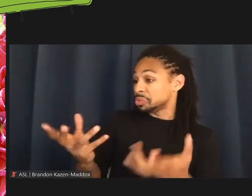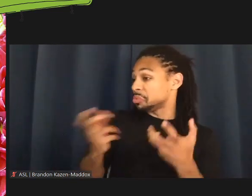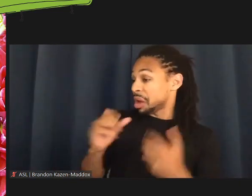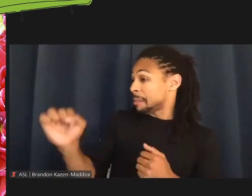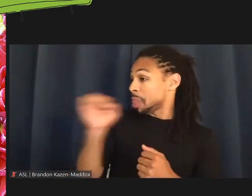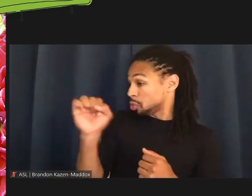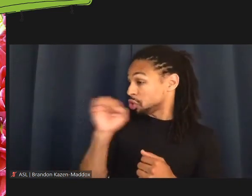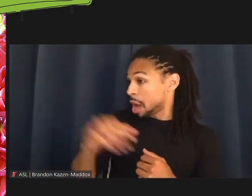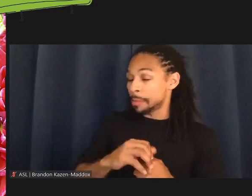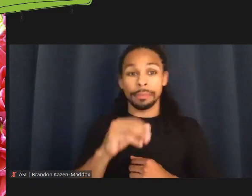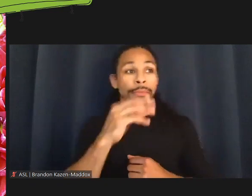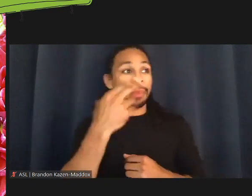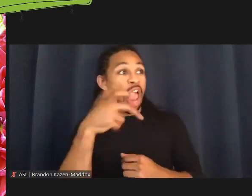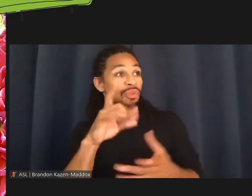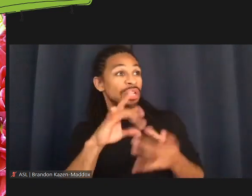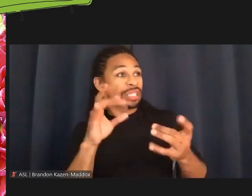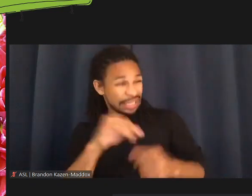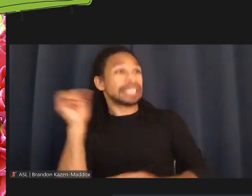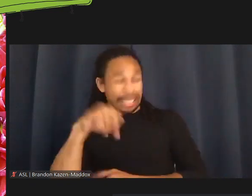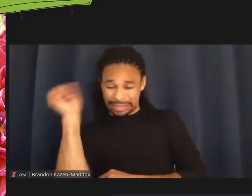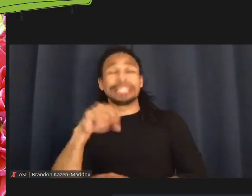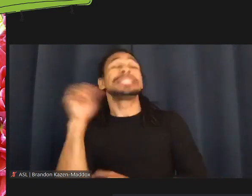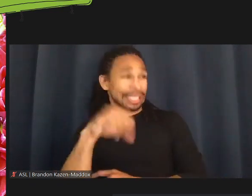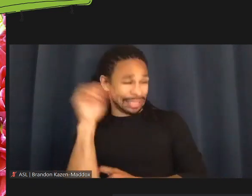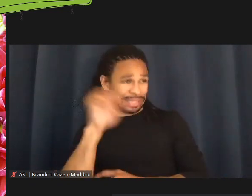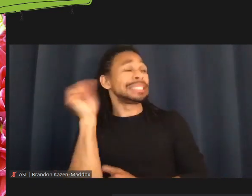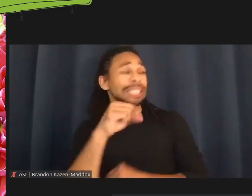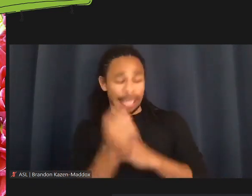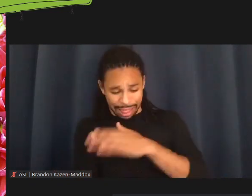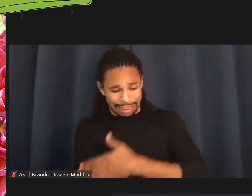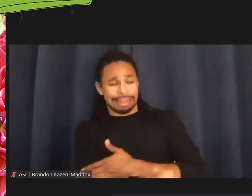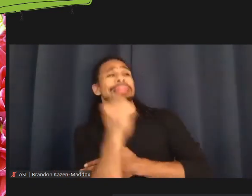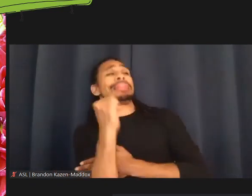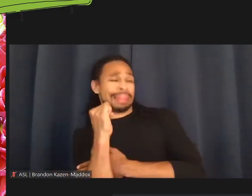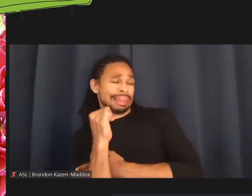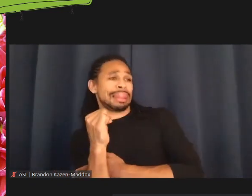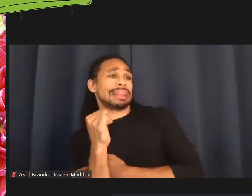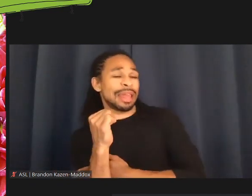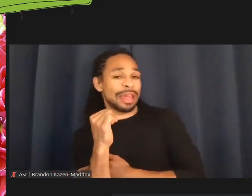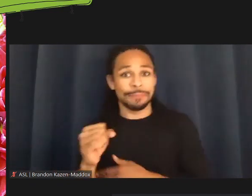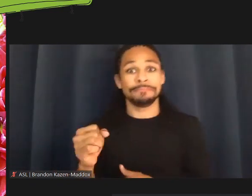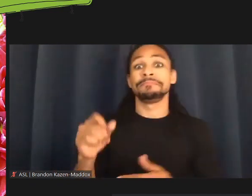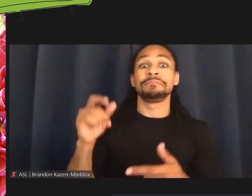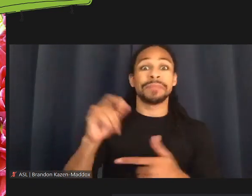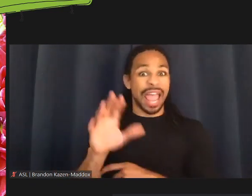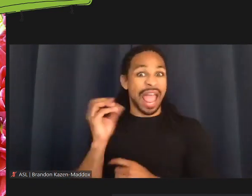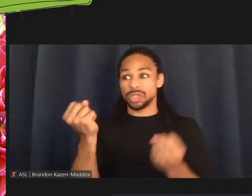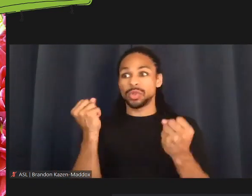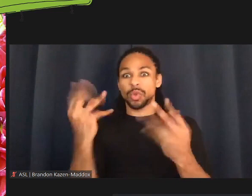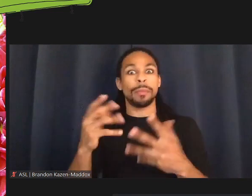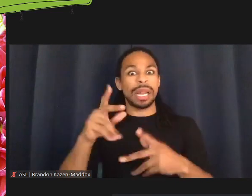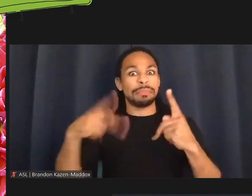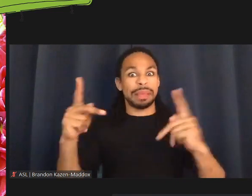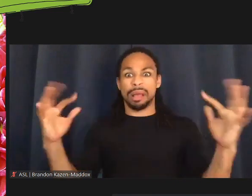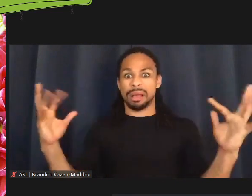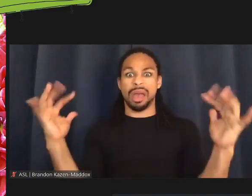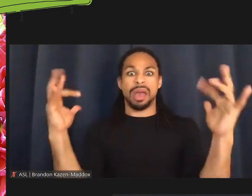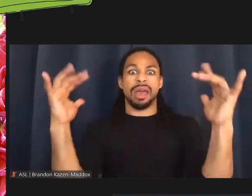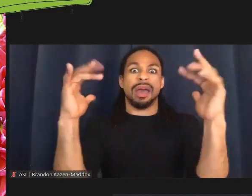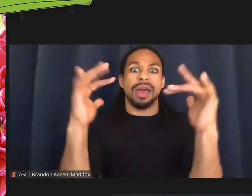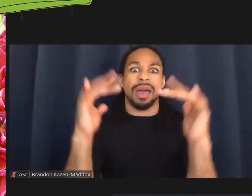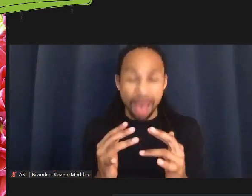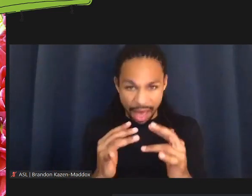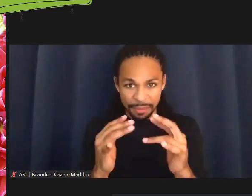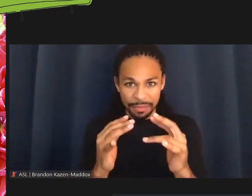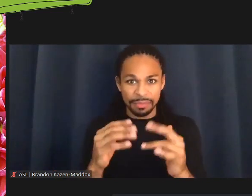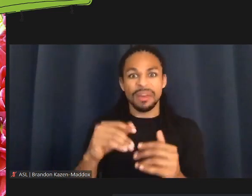and screams, yes, yes. 6 covens of genderless magical practitioners arrive for orgies nearby because the devil is